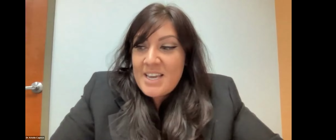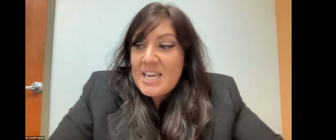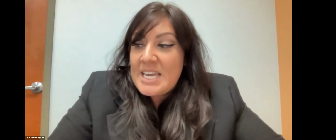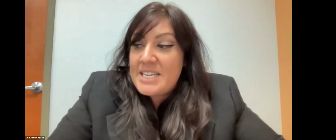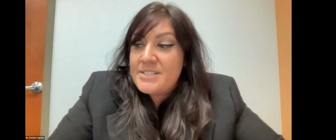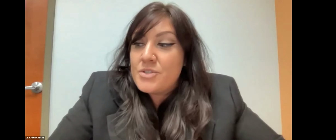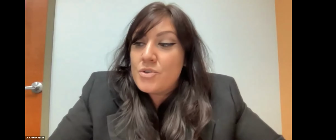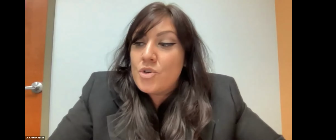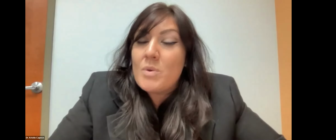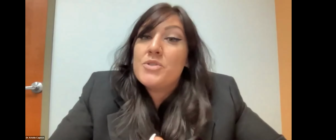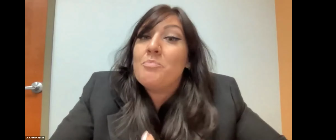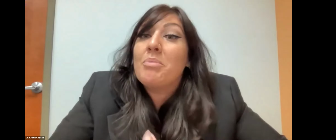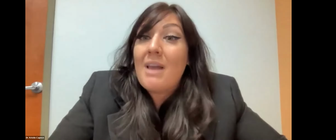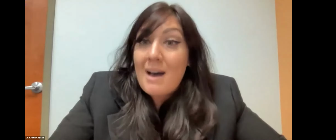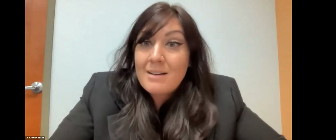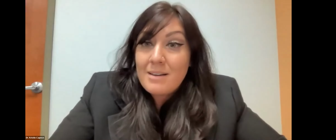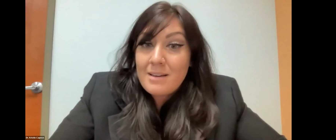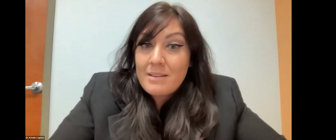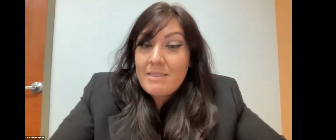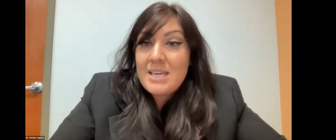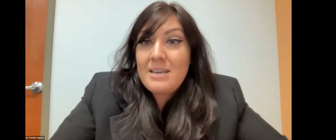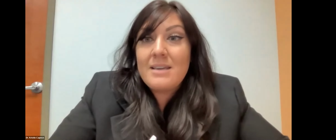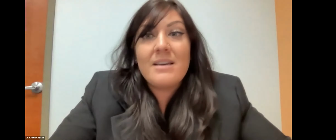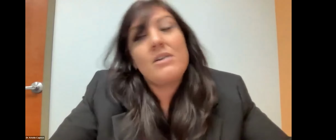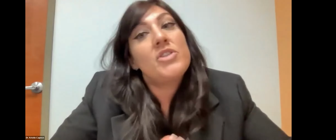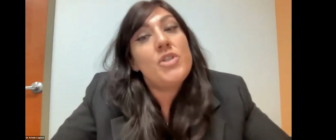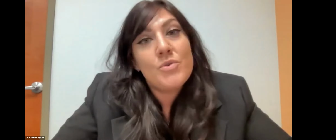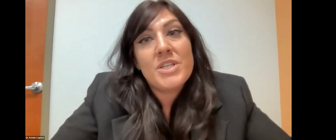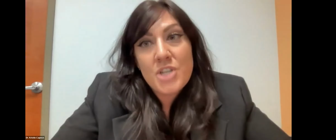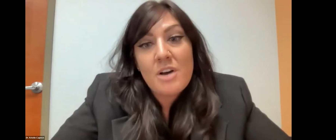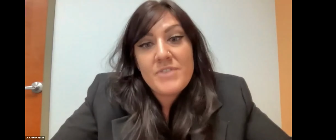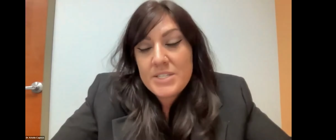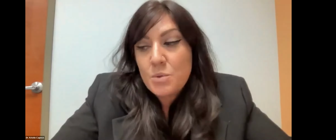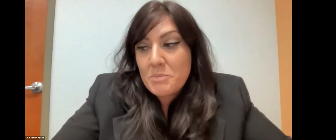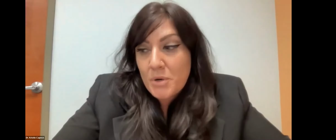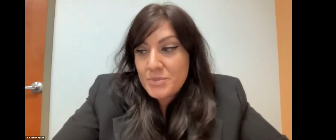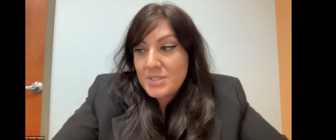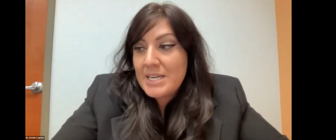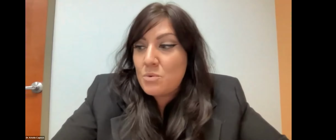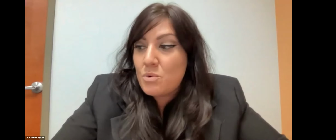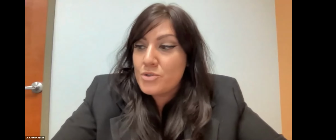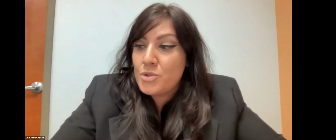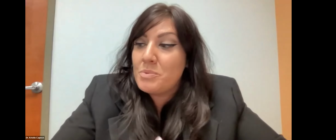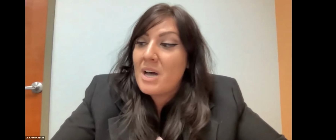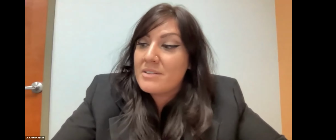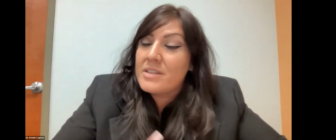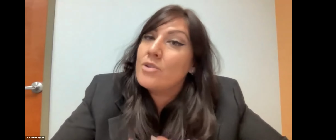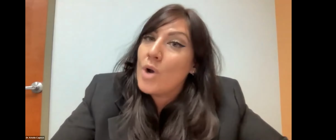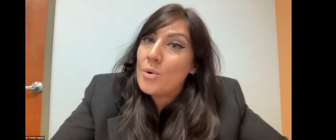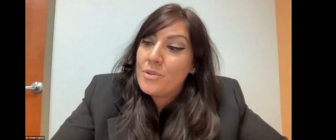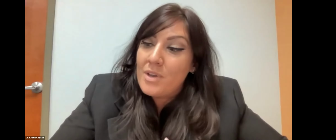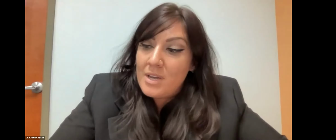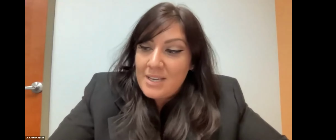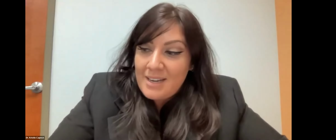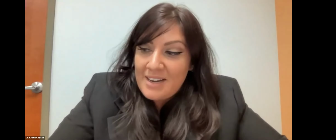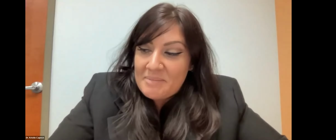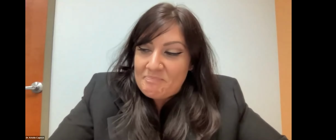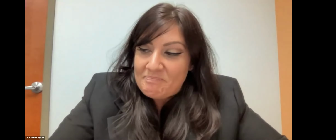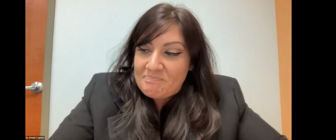is going to block the usage of these hormones in order to block the growth.